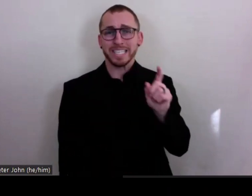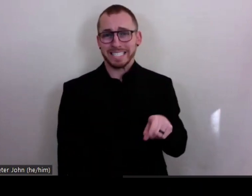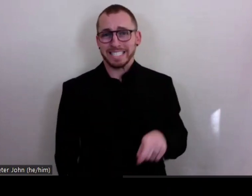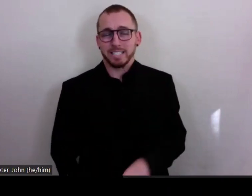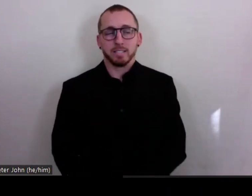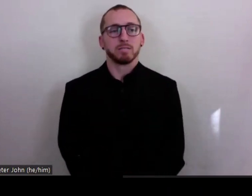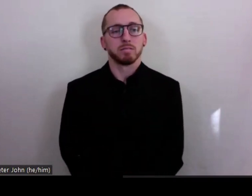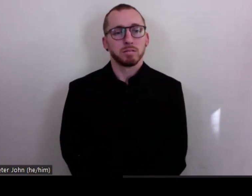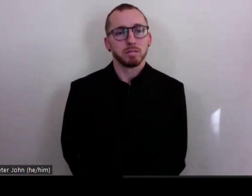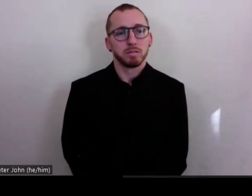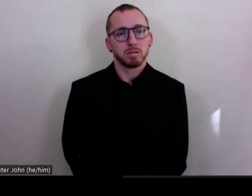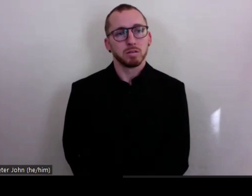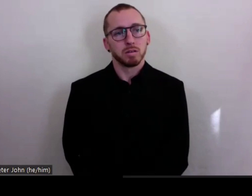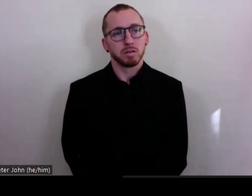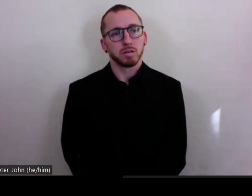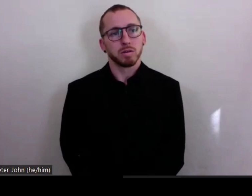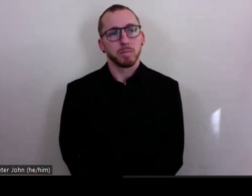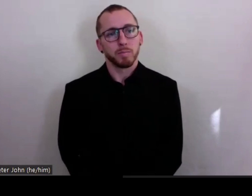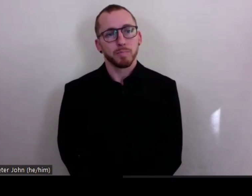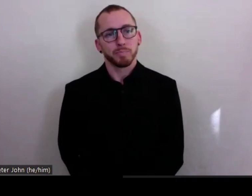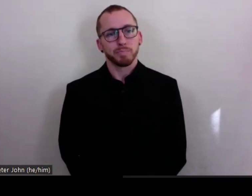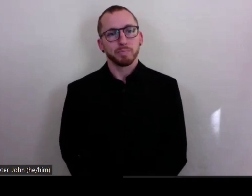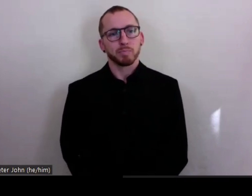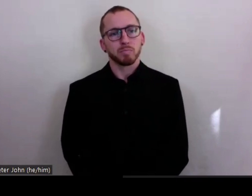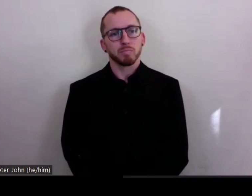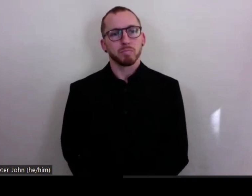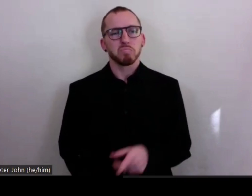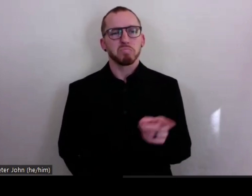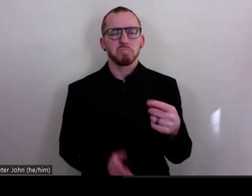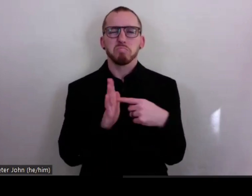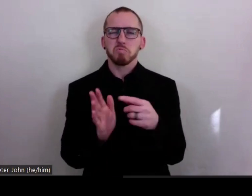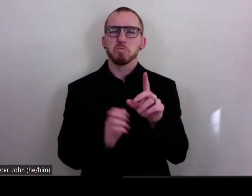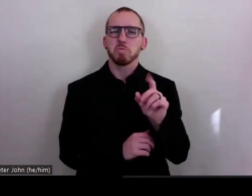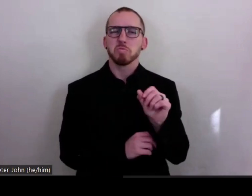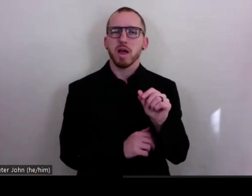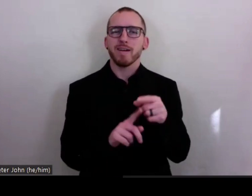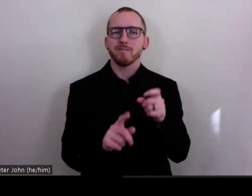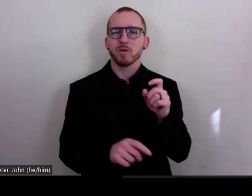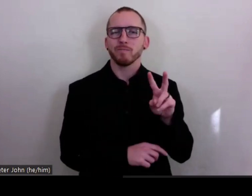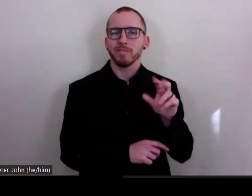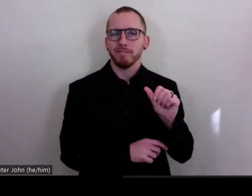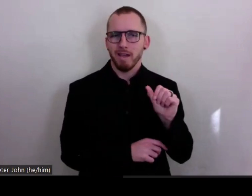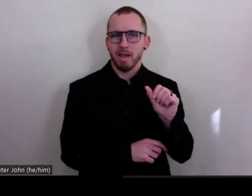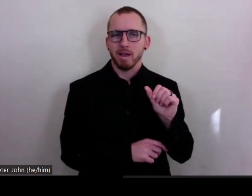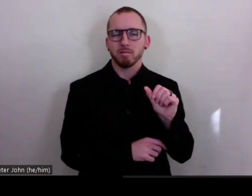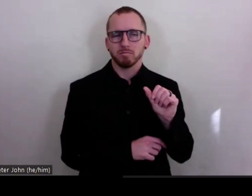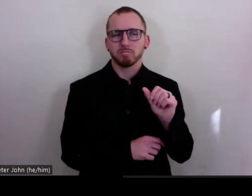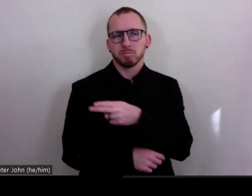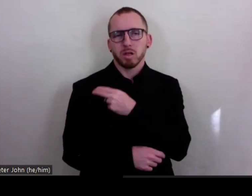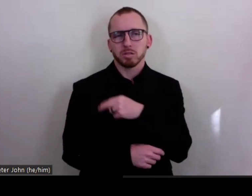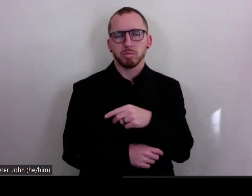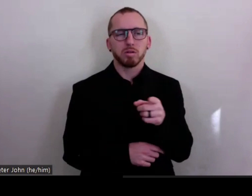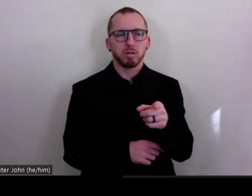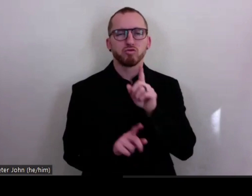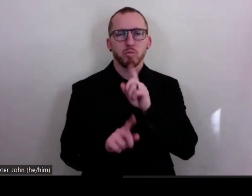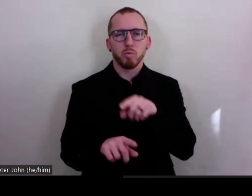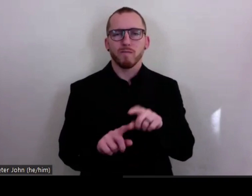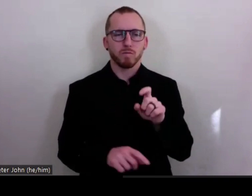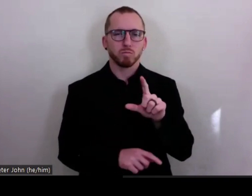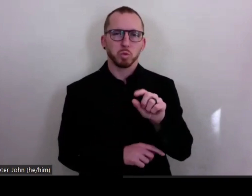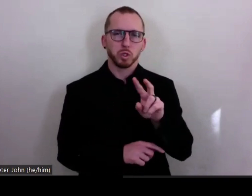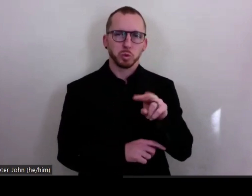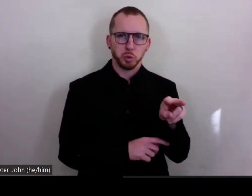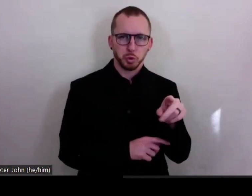This is just a little bit of data from the Department of Veteran Affairs. This is a report from 2022. We